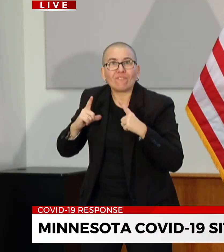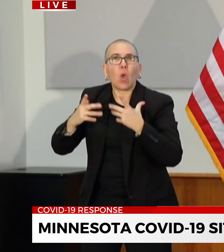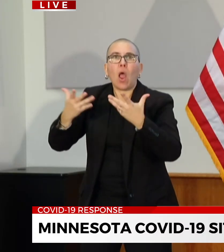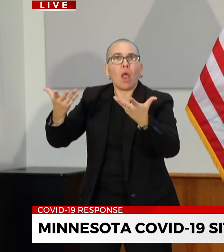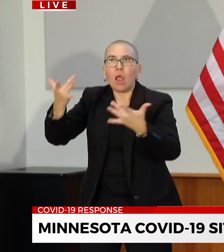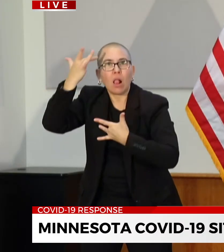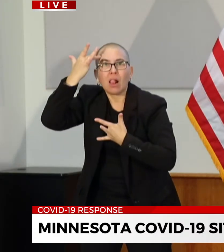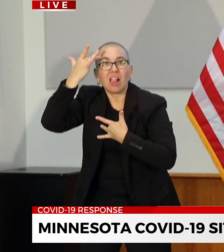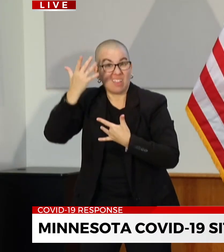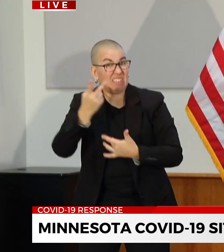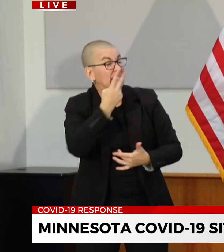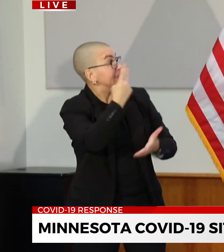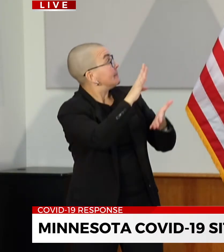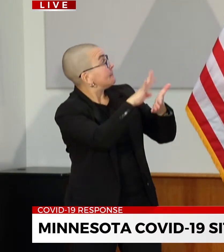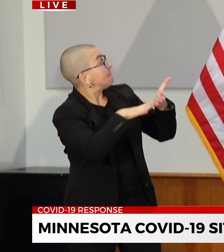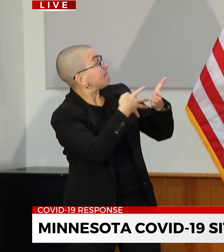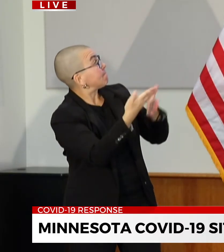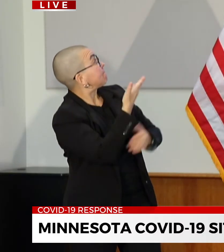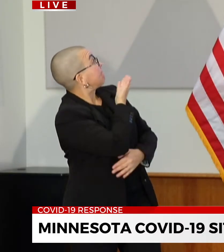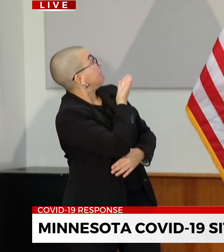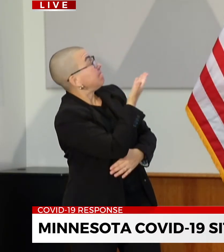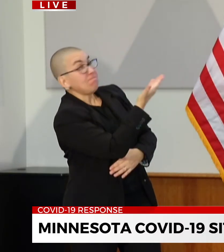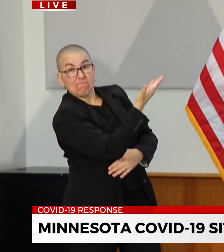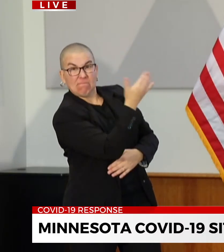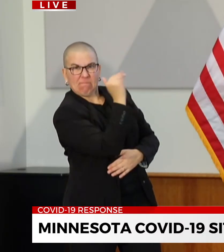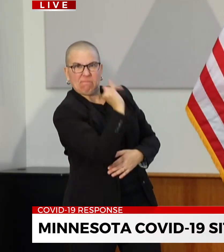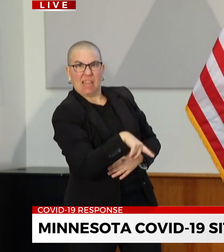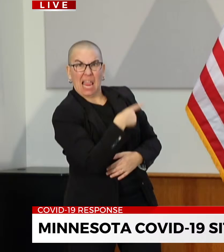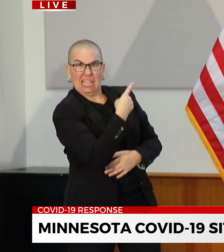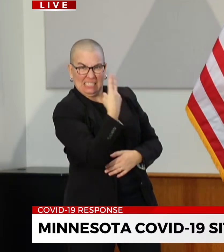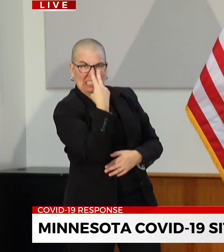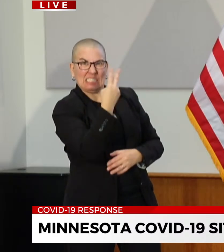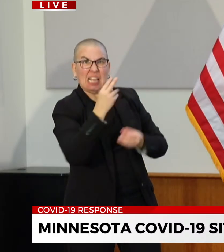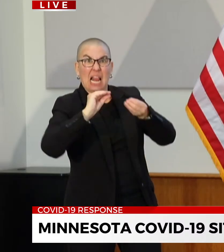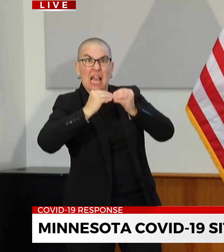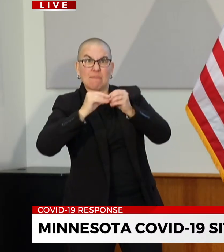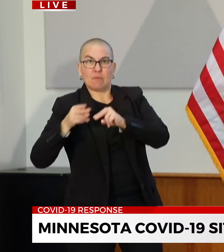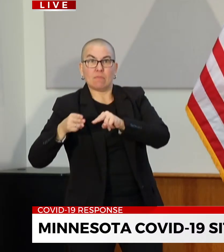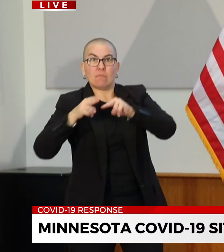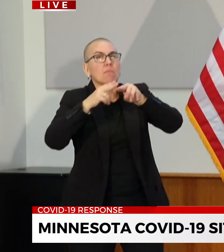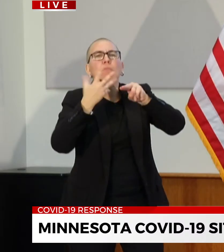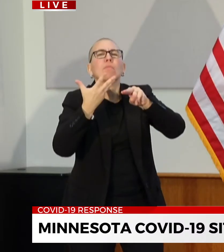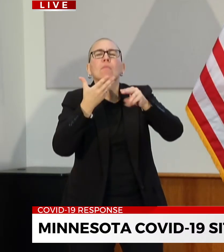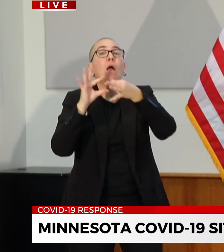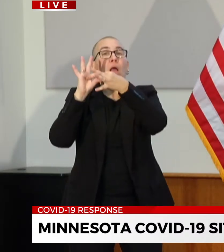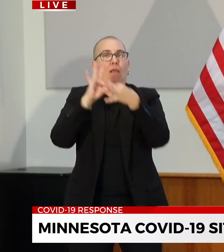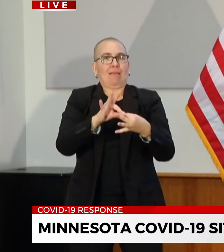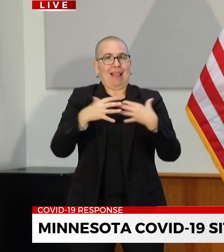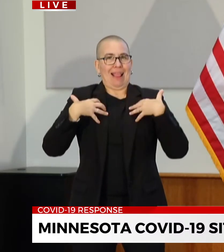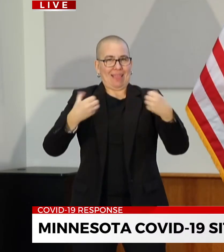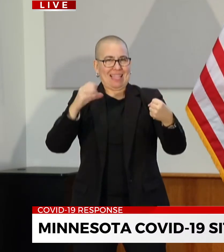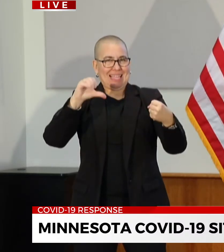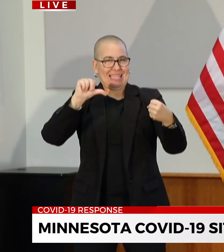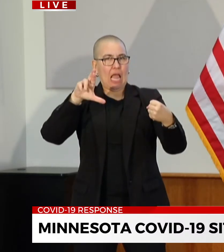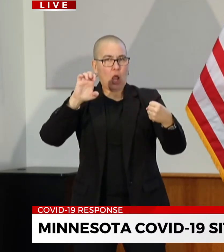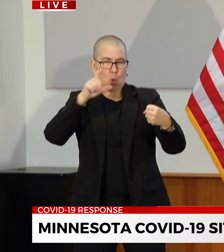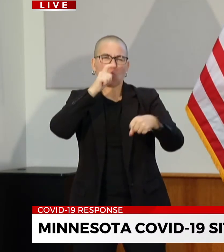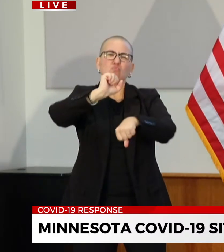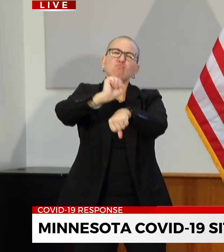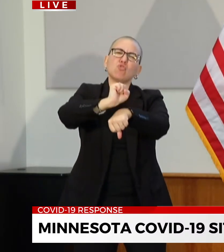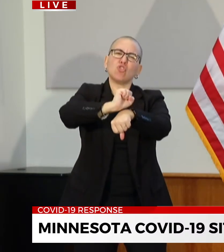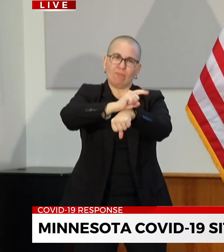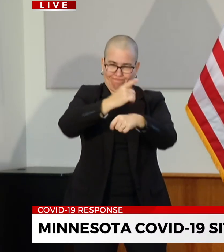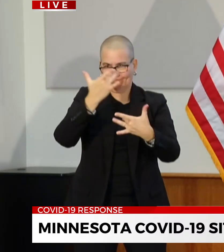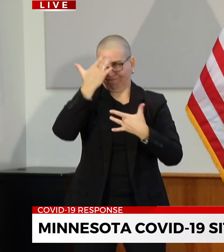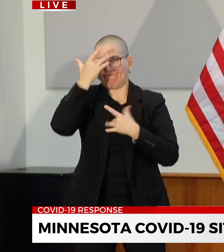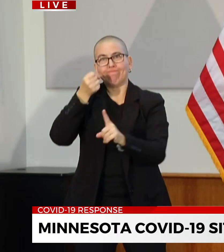or two graphs, that look at the rise in cases among healthcare workers. The blue bars represent workers